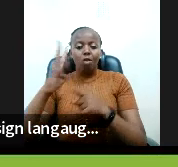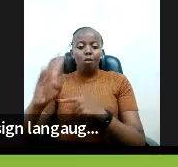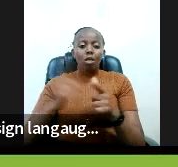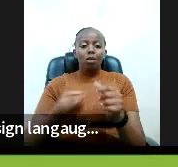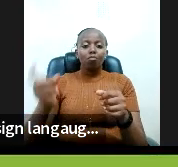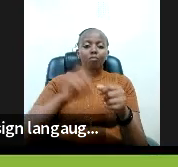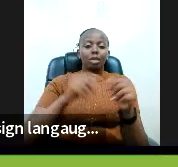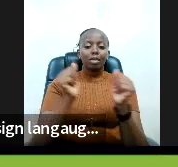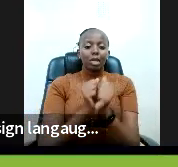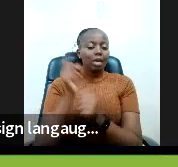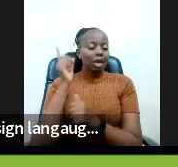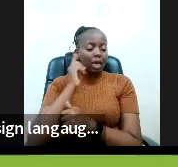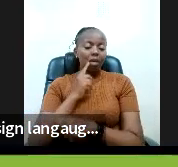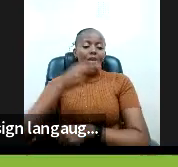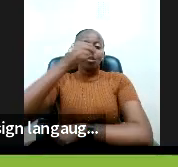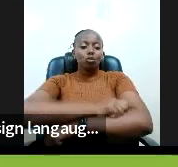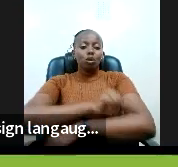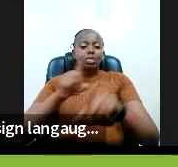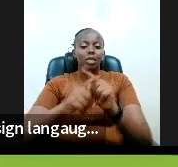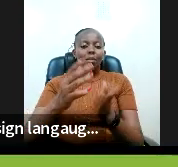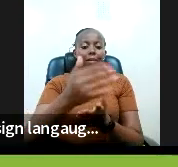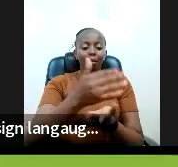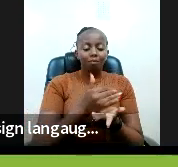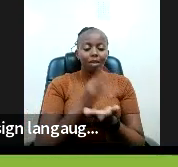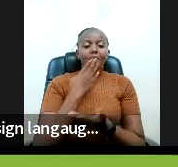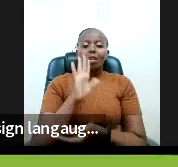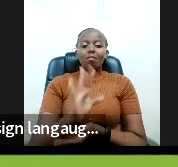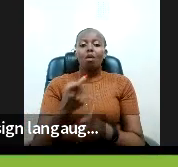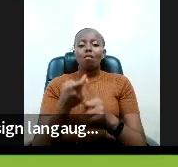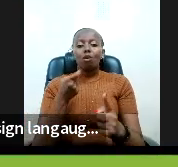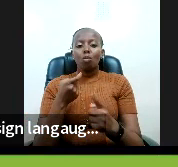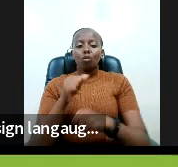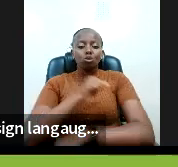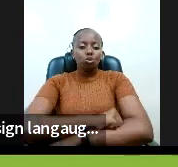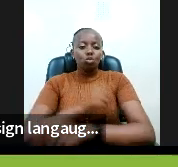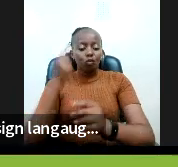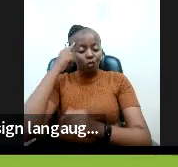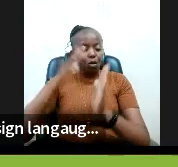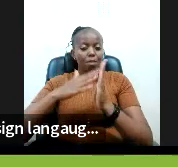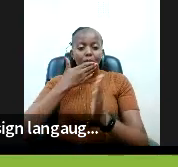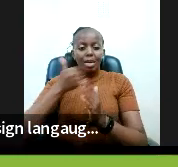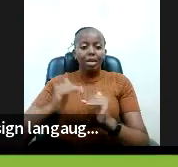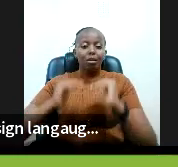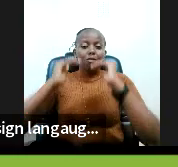deaf high school, as well as gather feedback from onboarded schools for further improvement. In